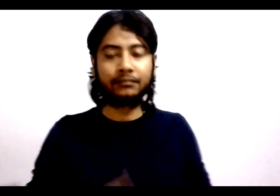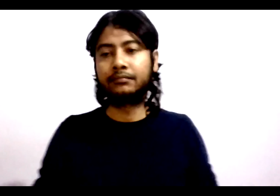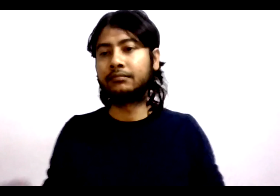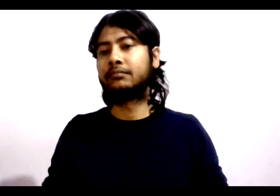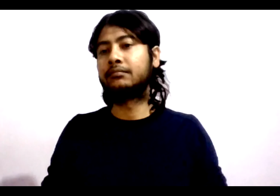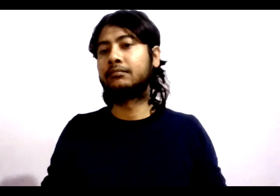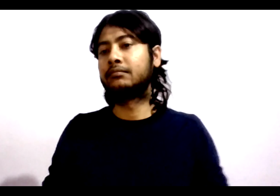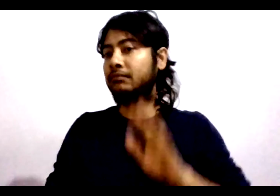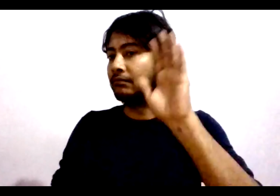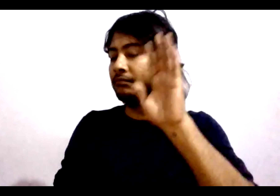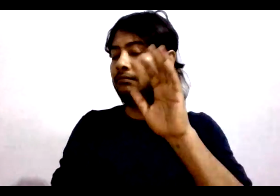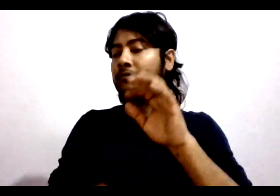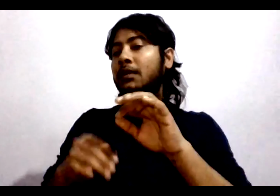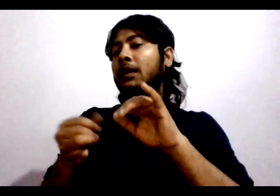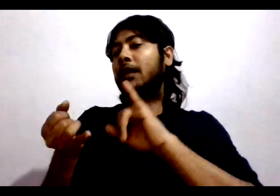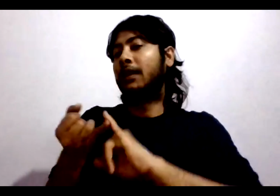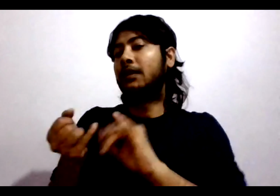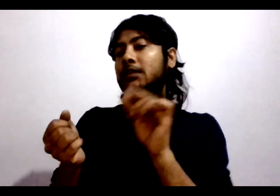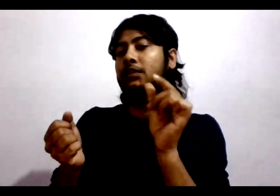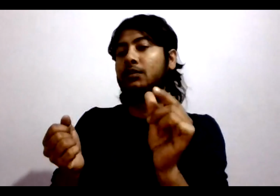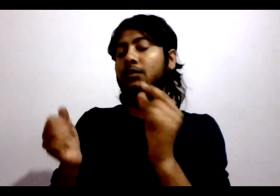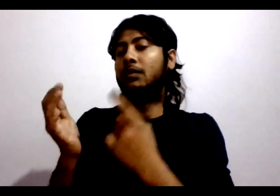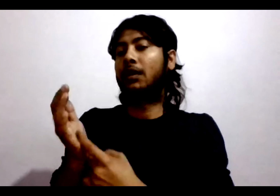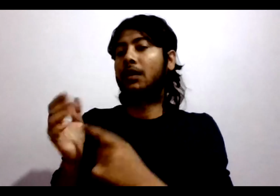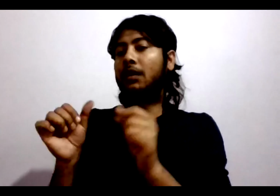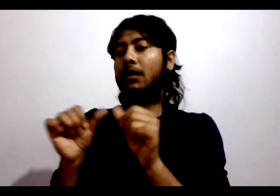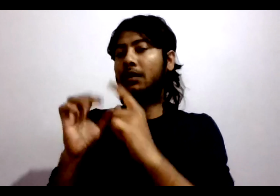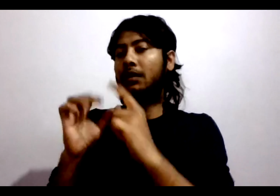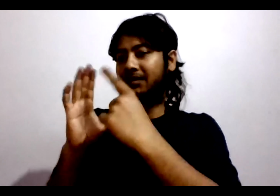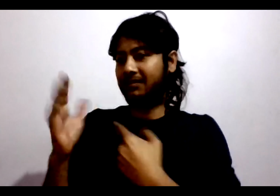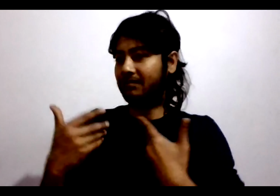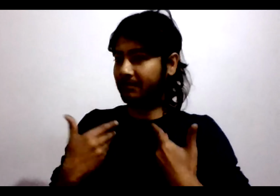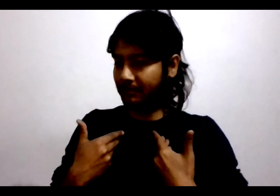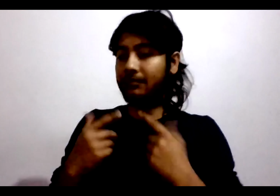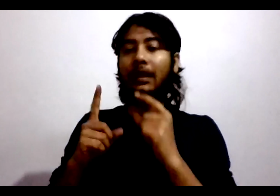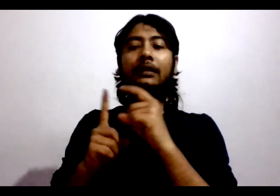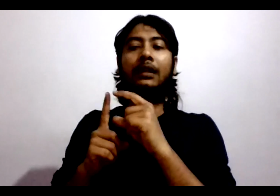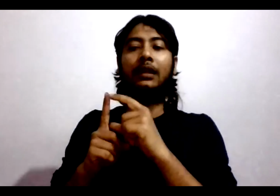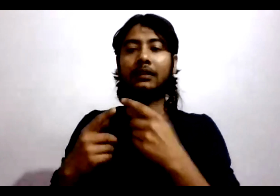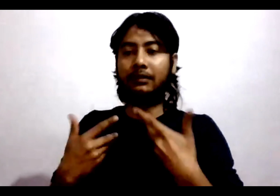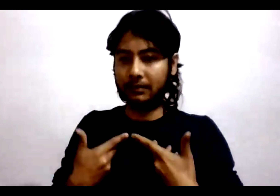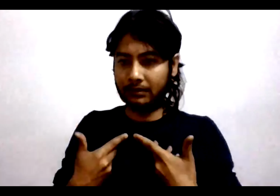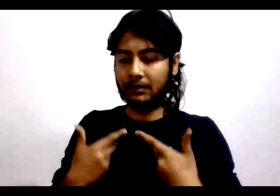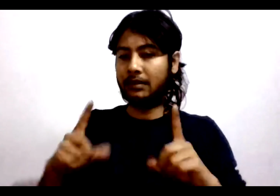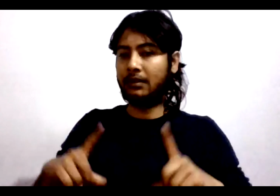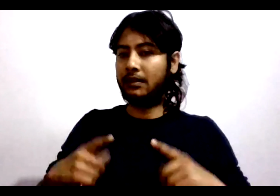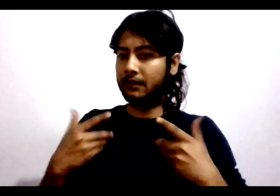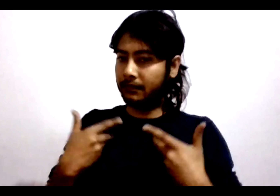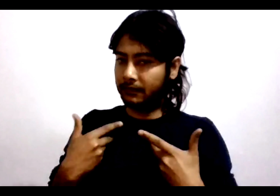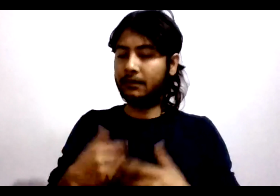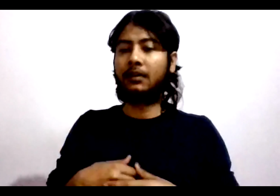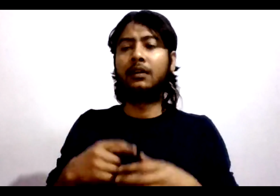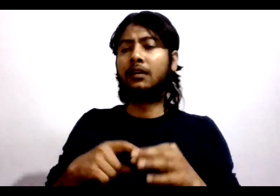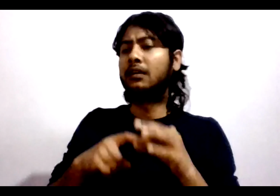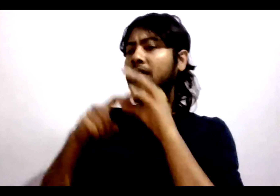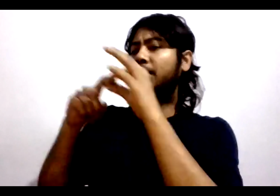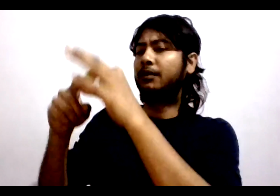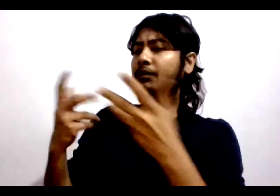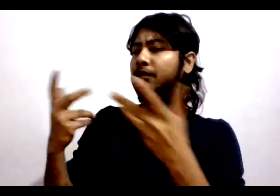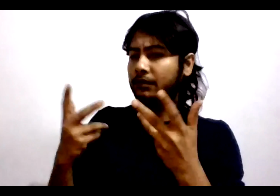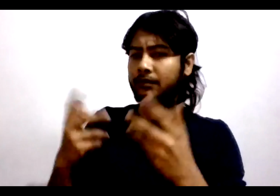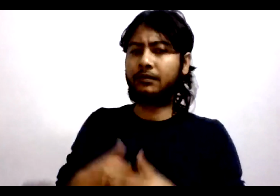So Suraj this side. So I'm living in Delhi, and my question is this: that, like you have just told